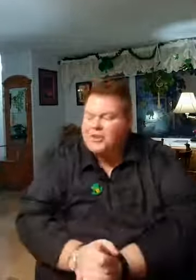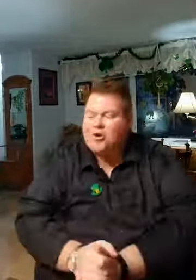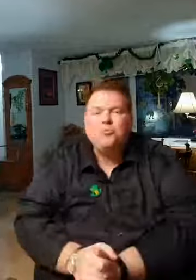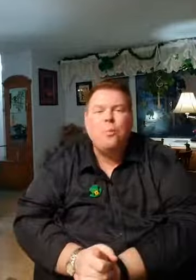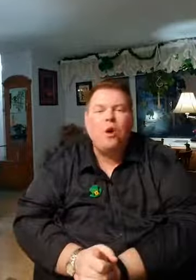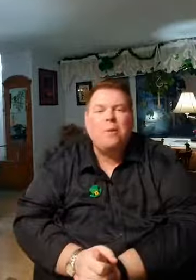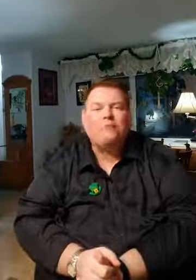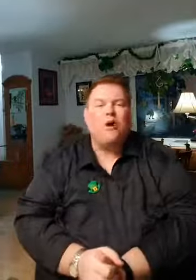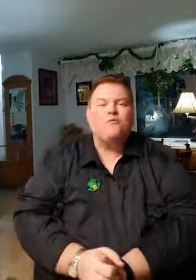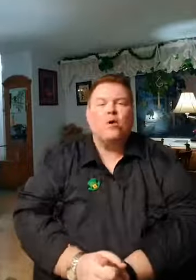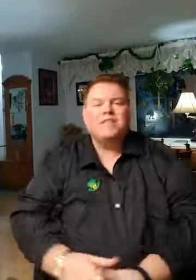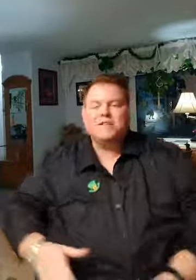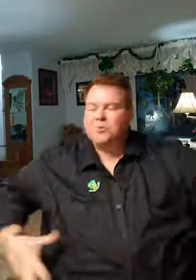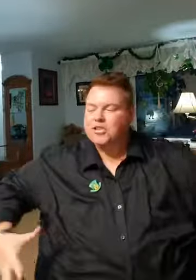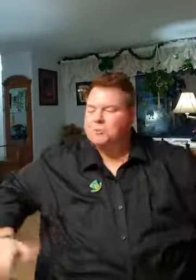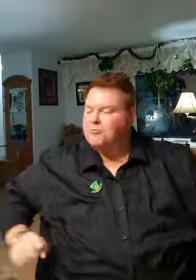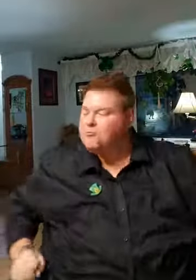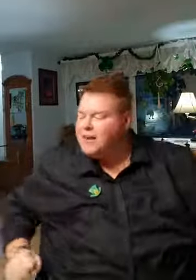good warm up for our voices. We should be ready to go